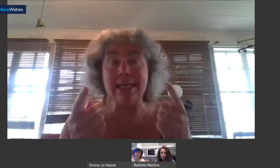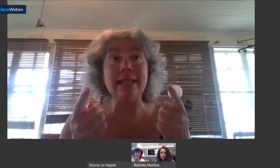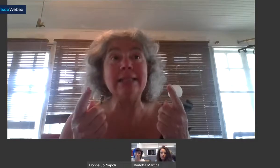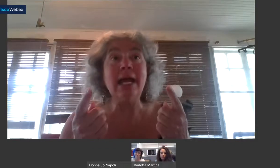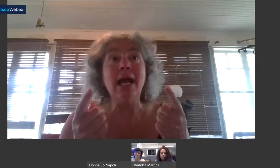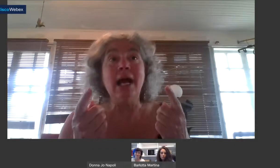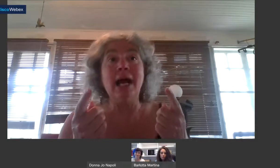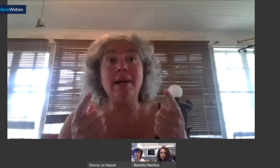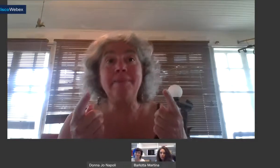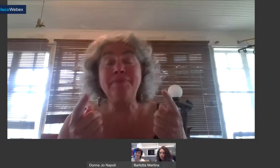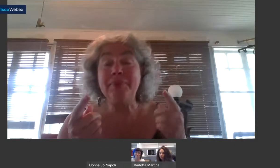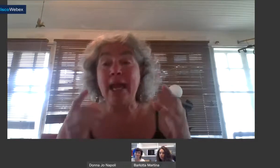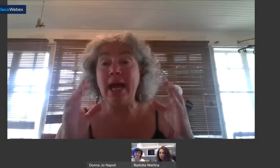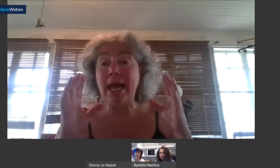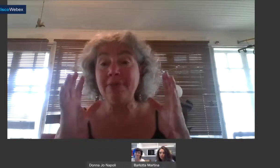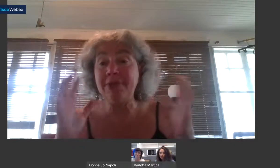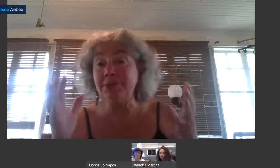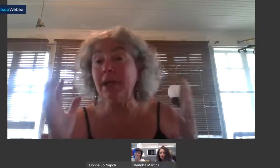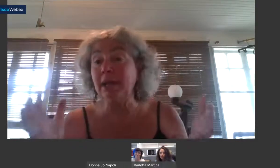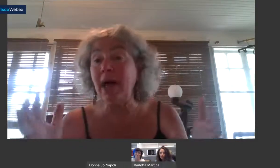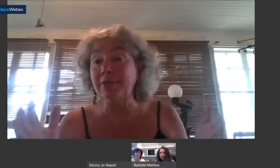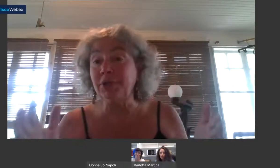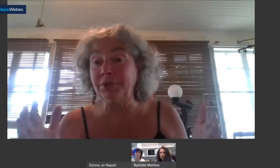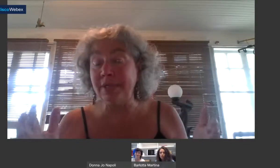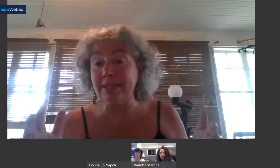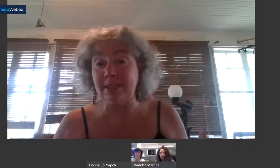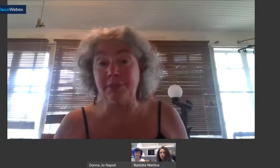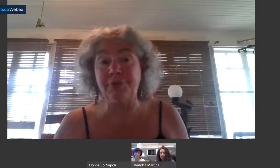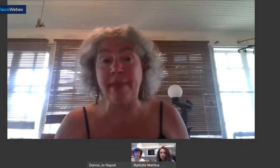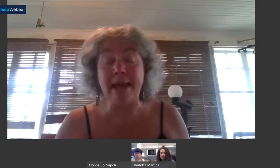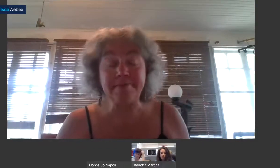contact. And there's a lot of good reasons for that.